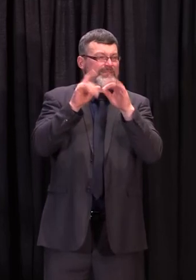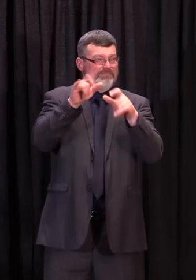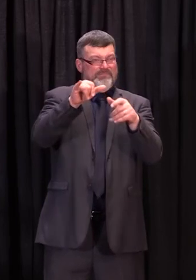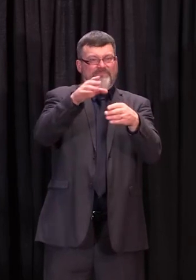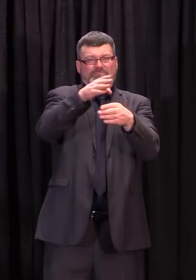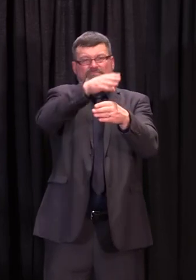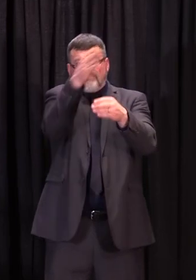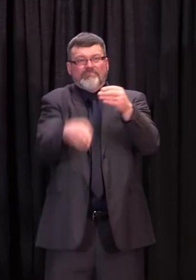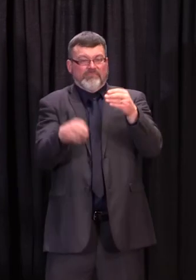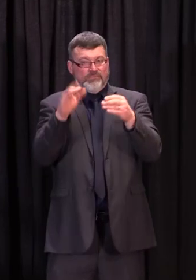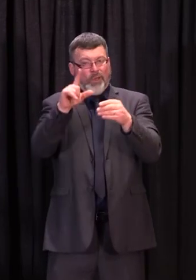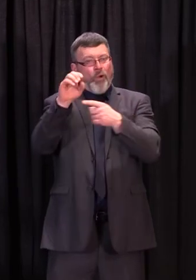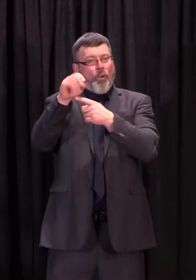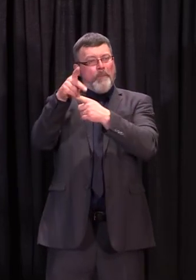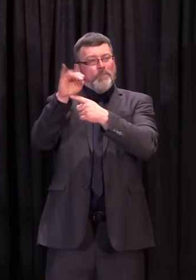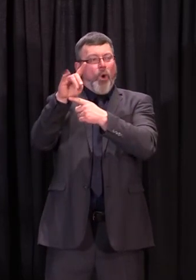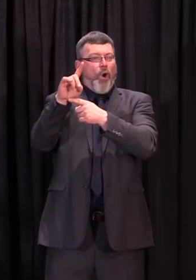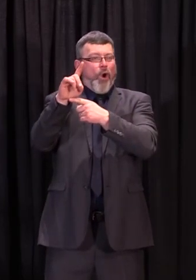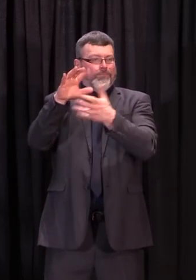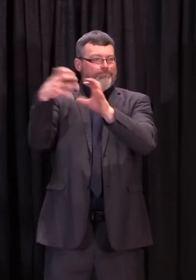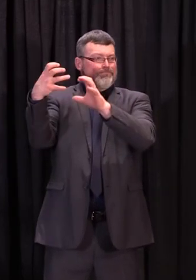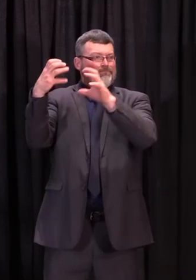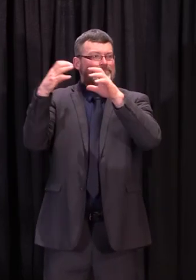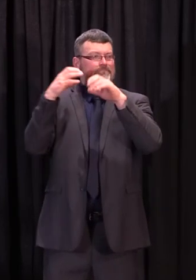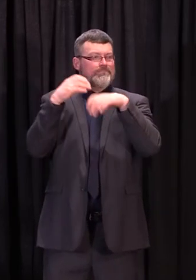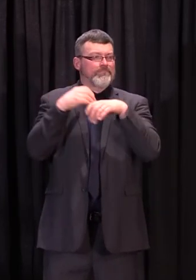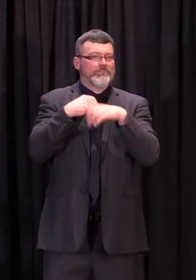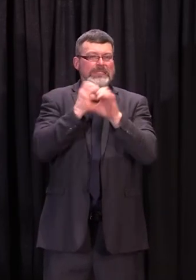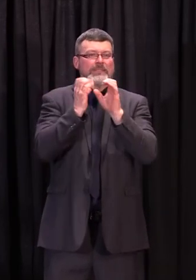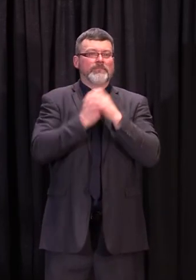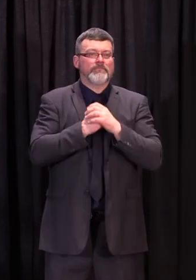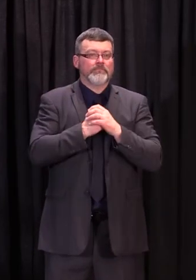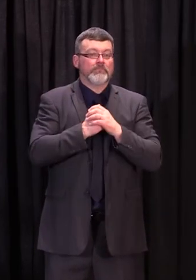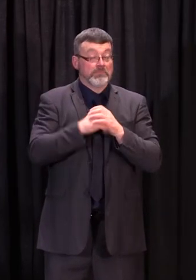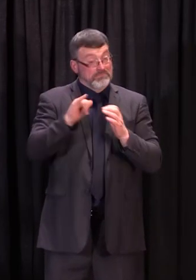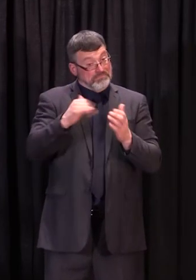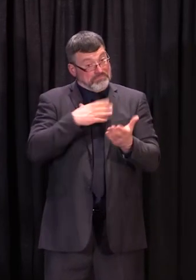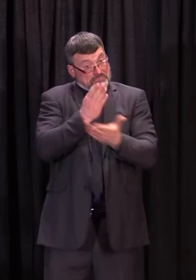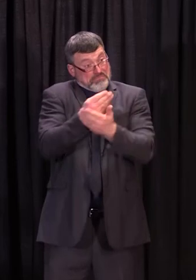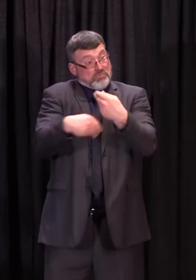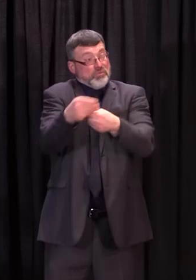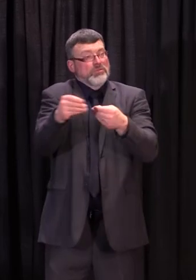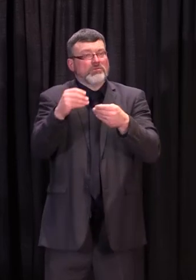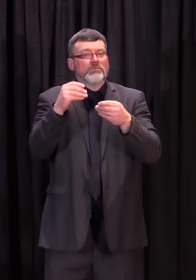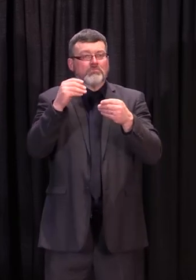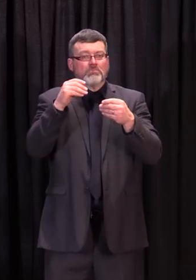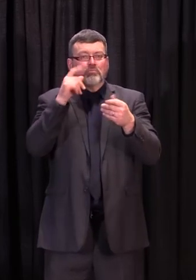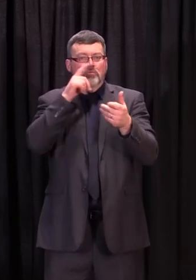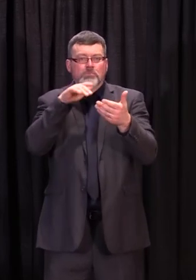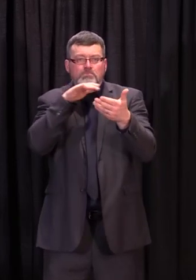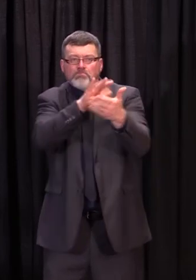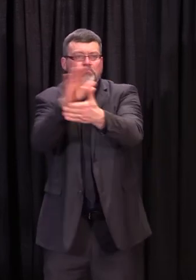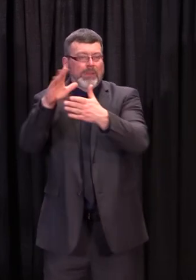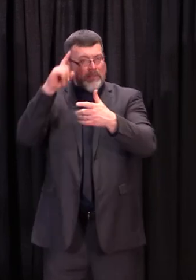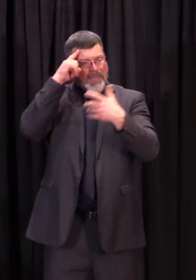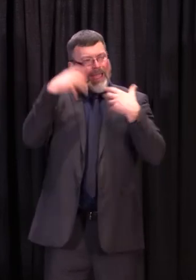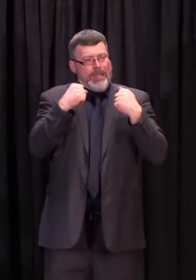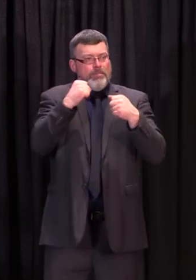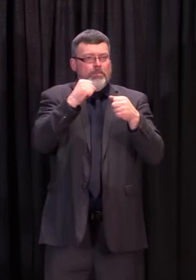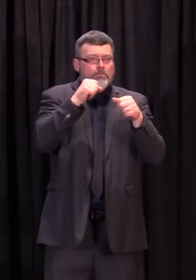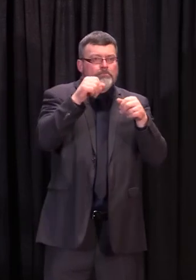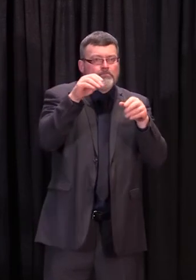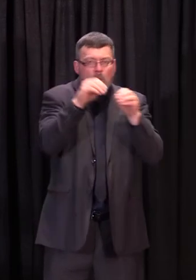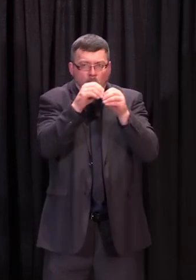will continue to place mental health professionals in all of our state police barracks. We also fund the